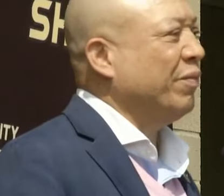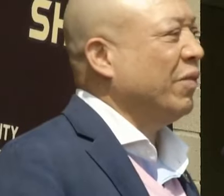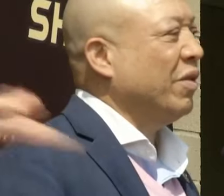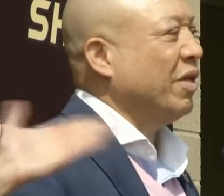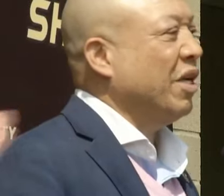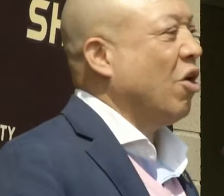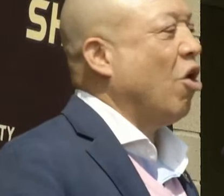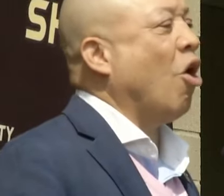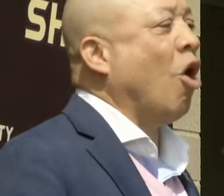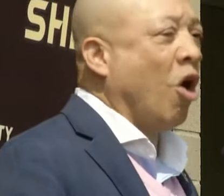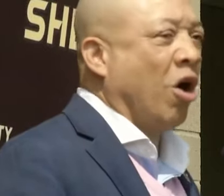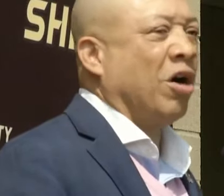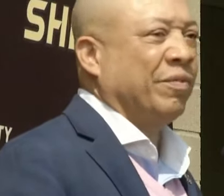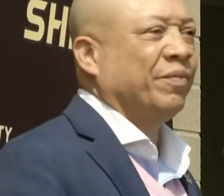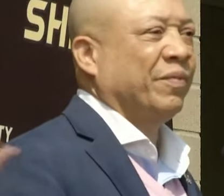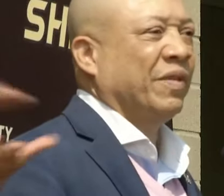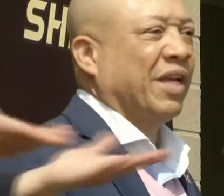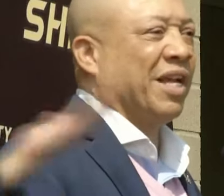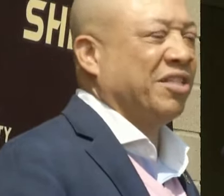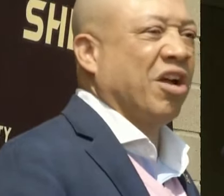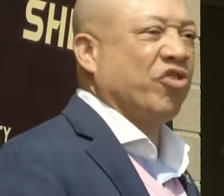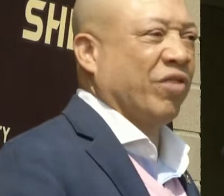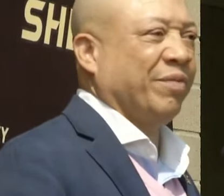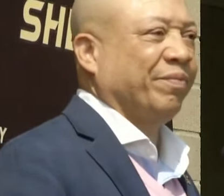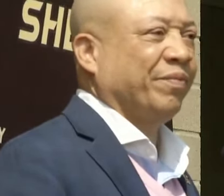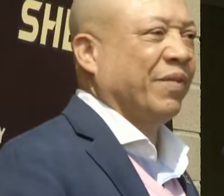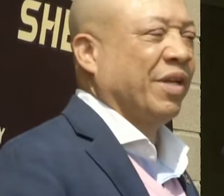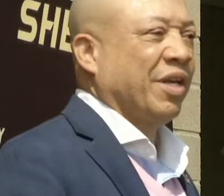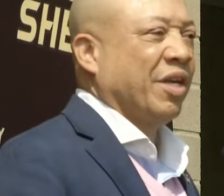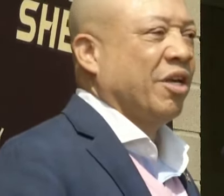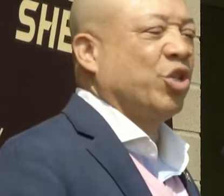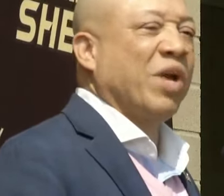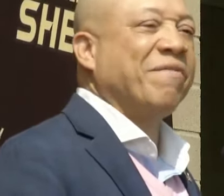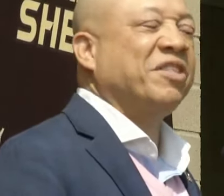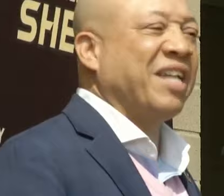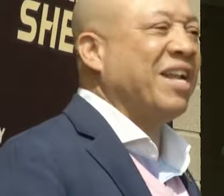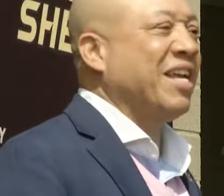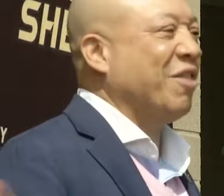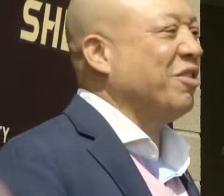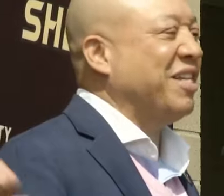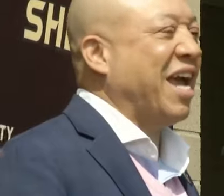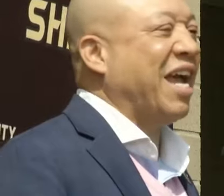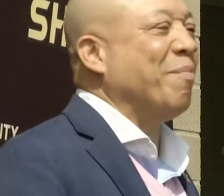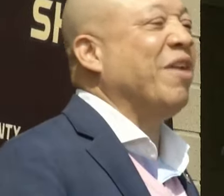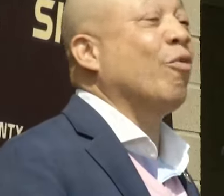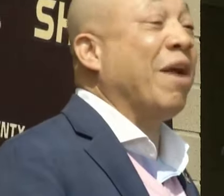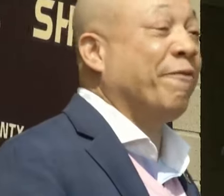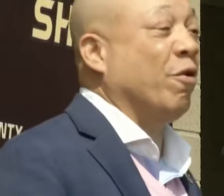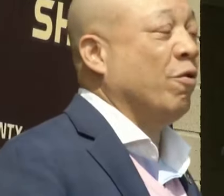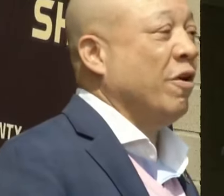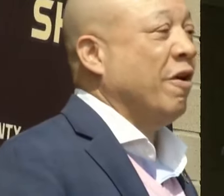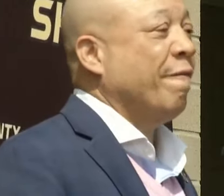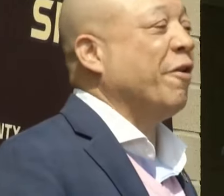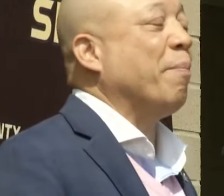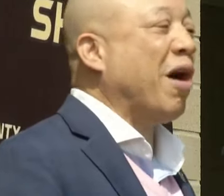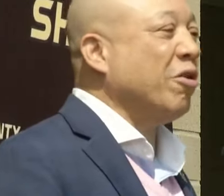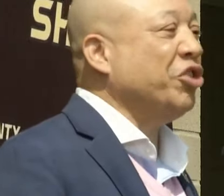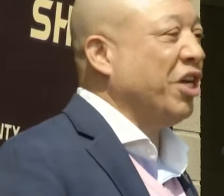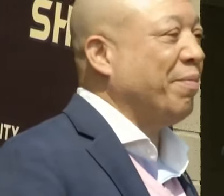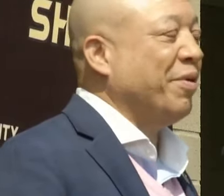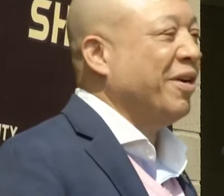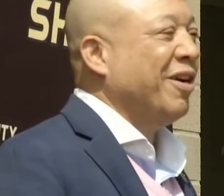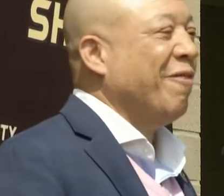all. All in this country. So we have to stand together today and be grateful for